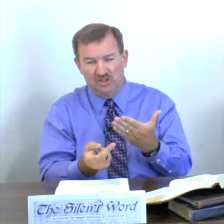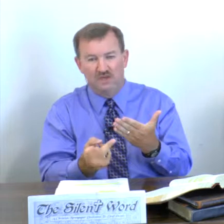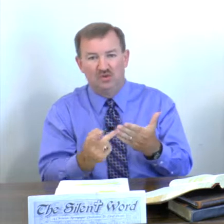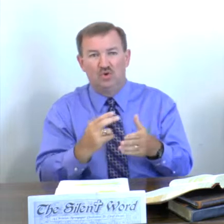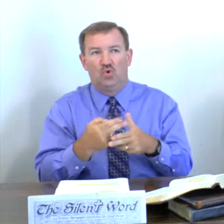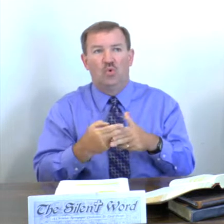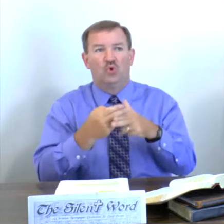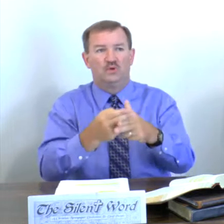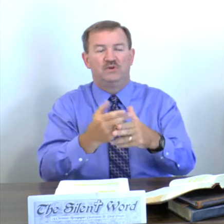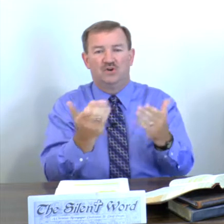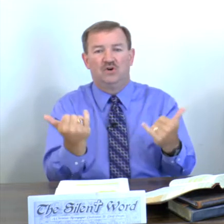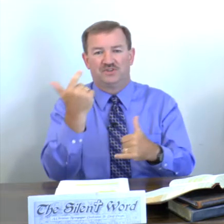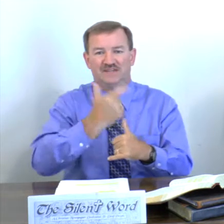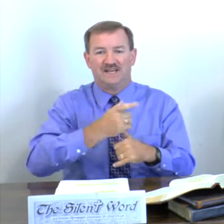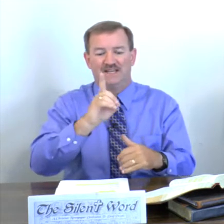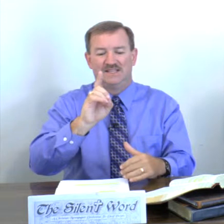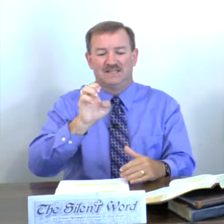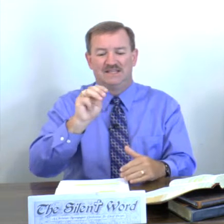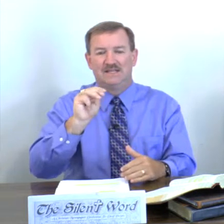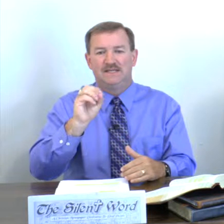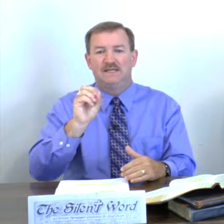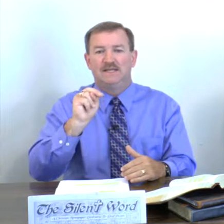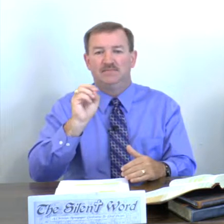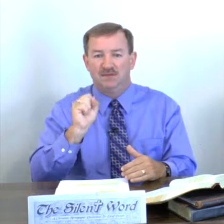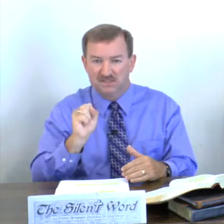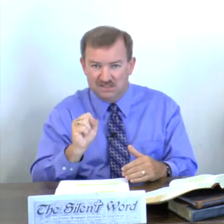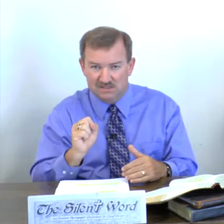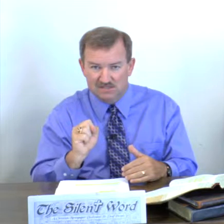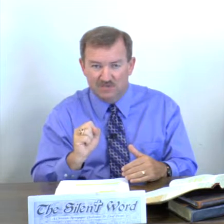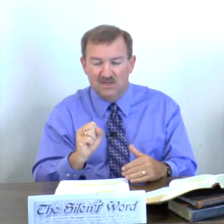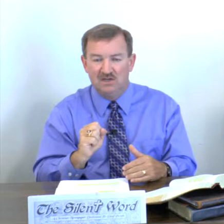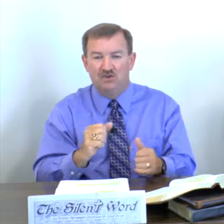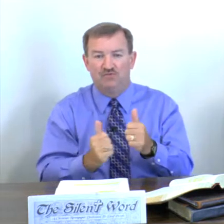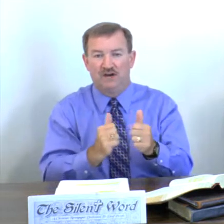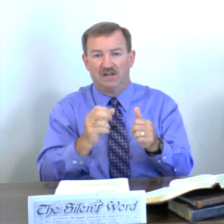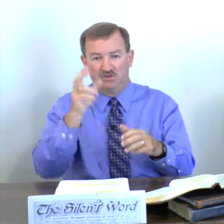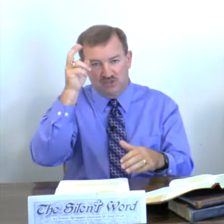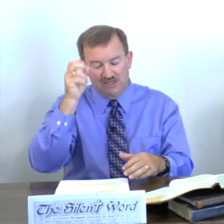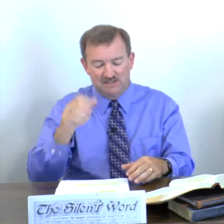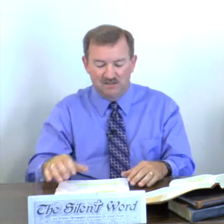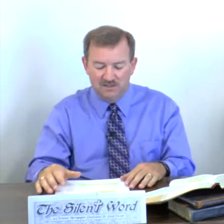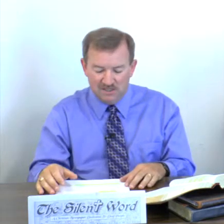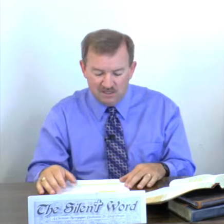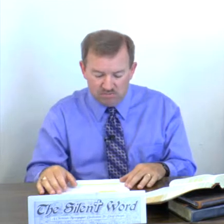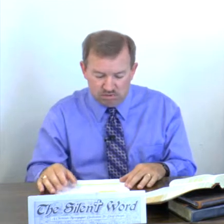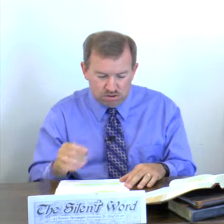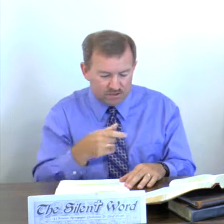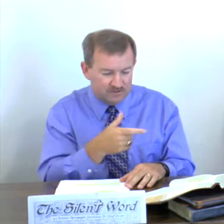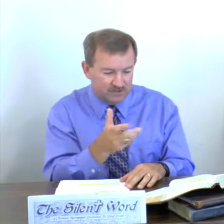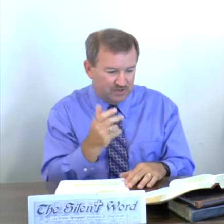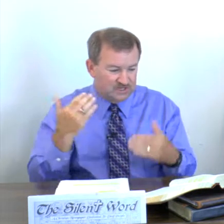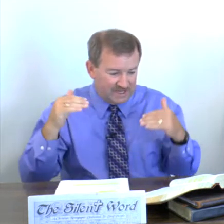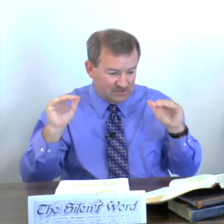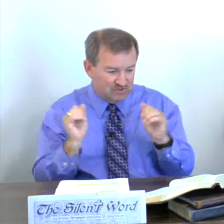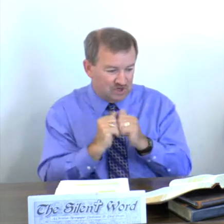fallen, or we would call today the demons who follow Satan. Those angels are